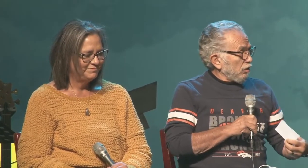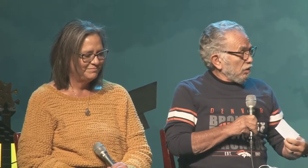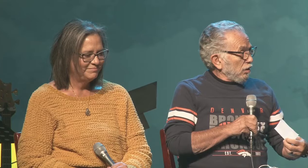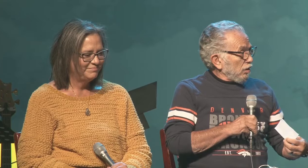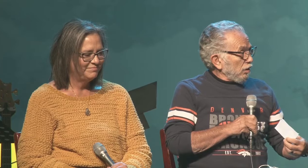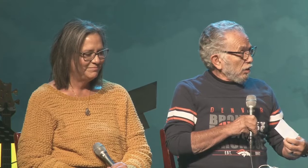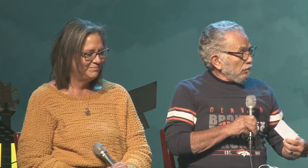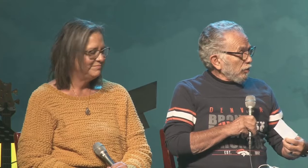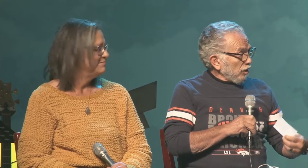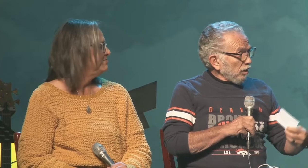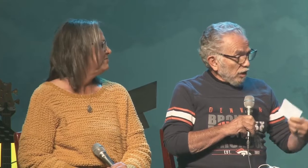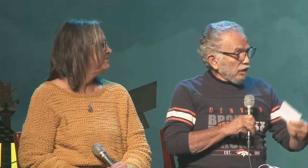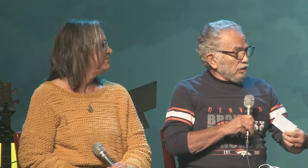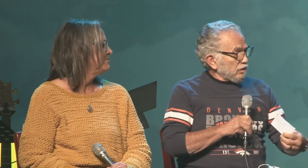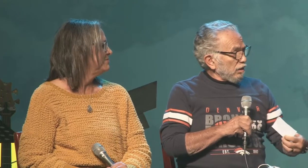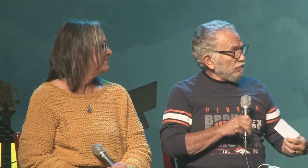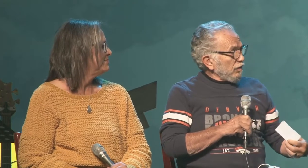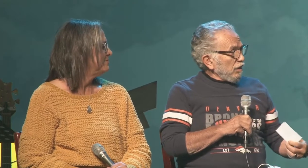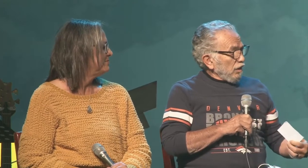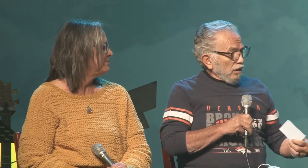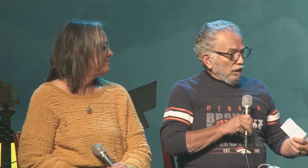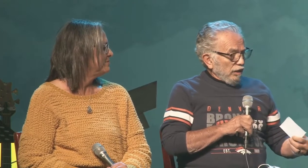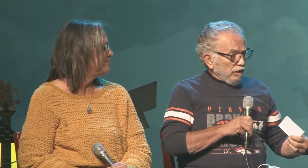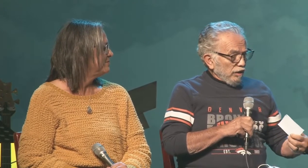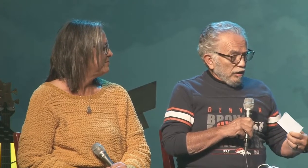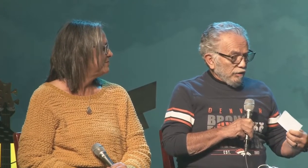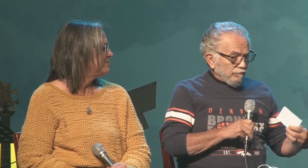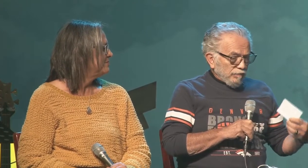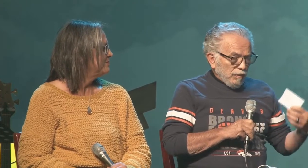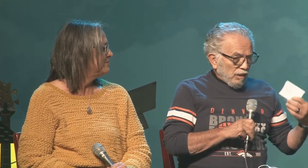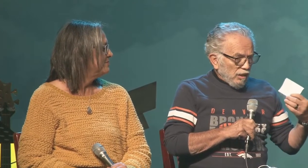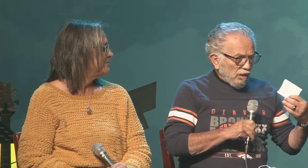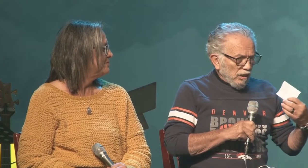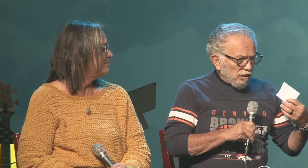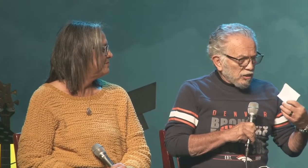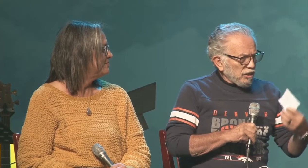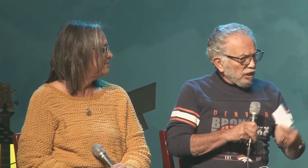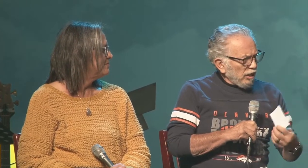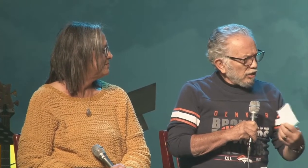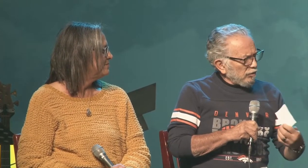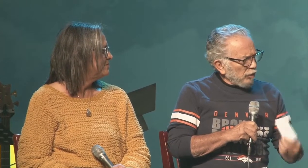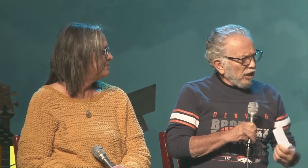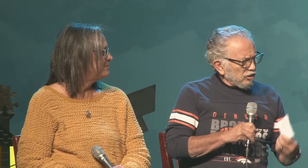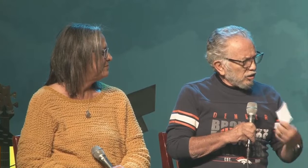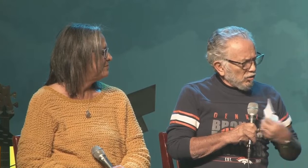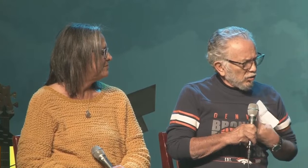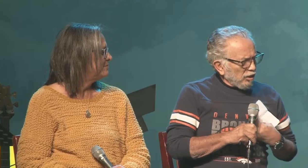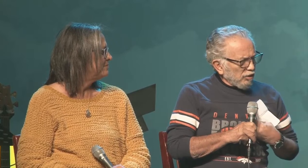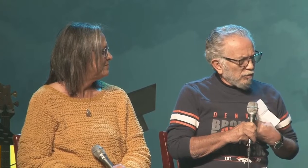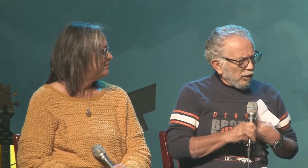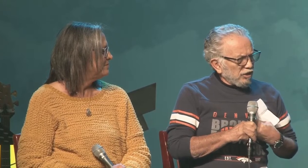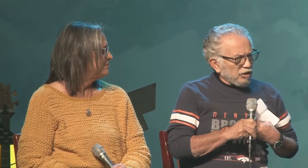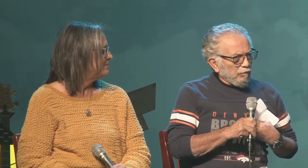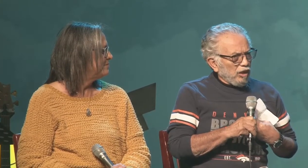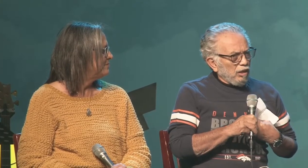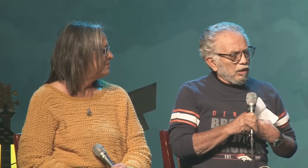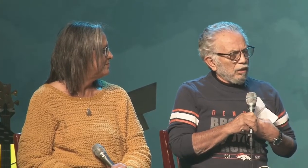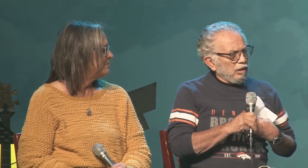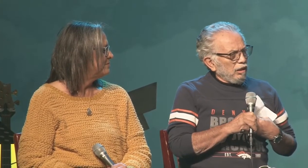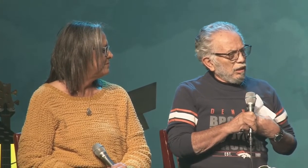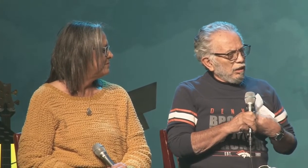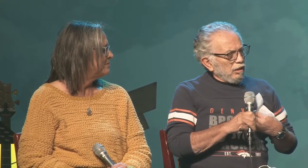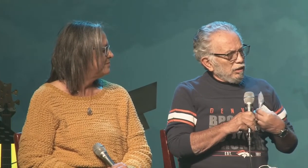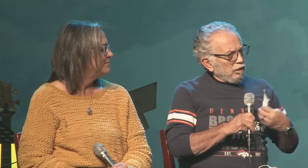both, being in a gang and stuff. And instead I had compassion. The Lord gave me compassion in my